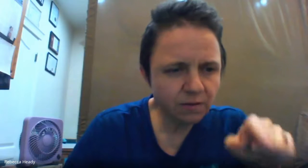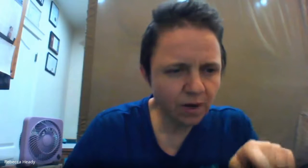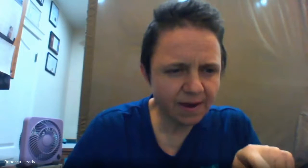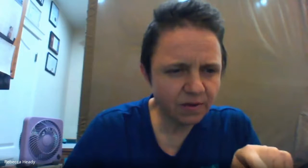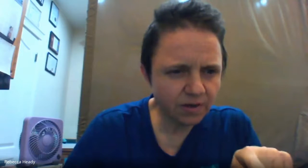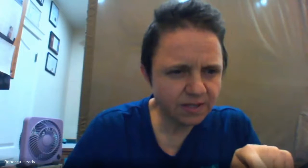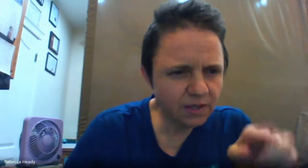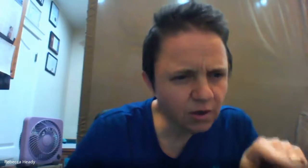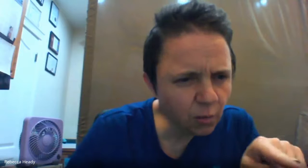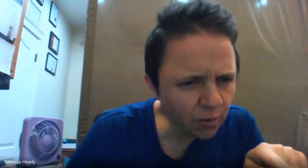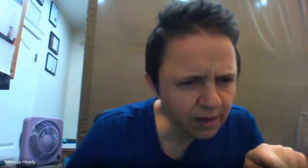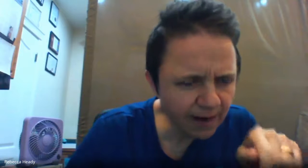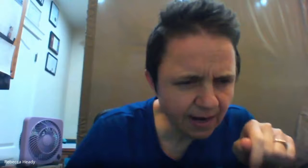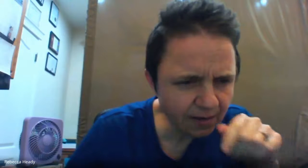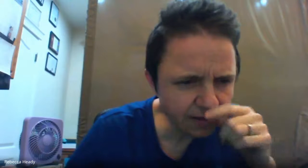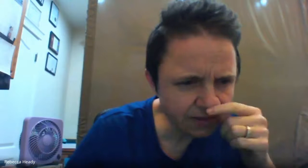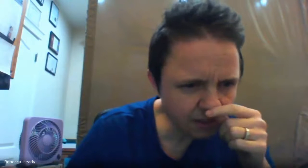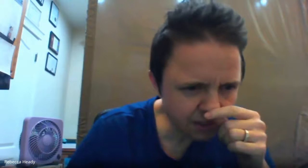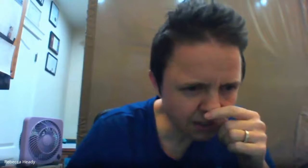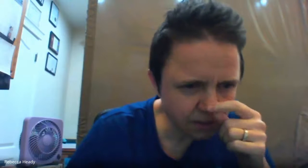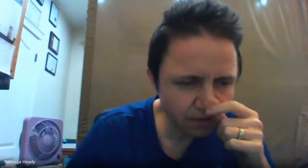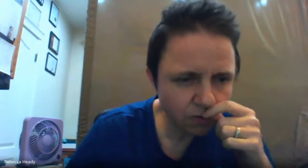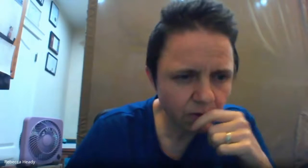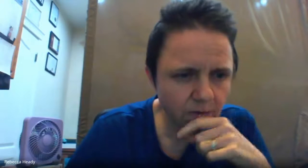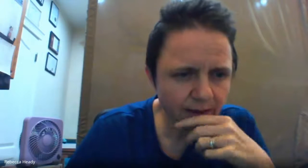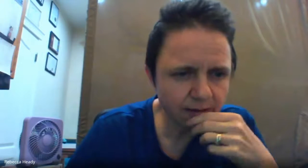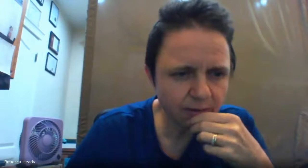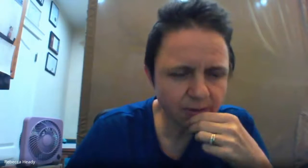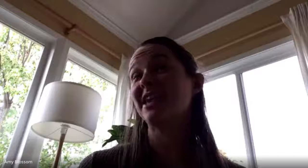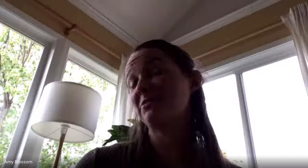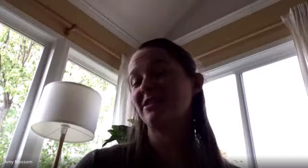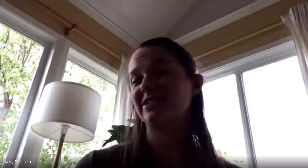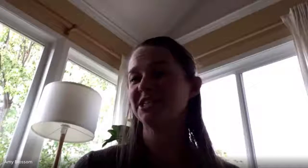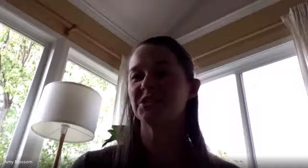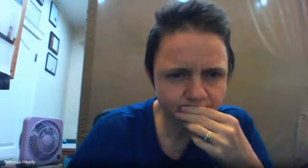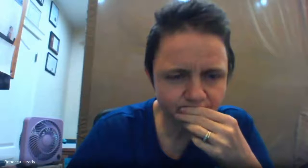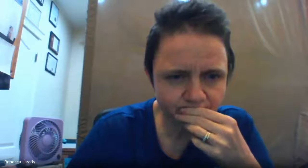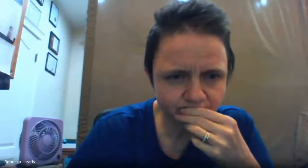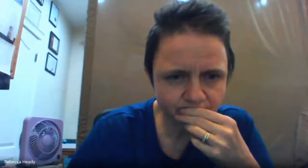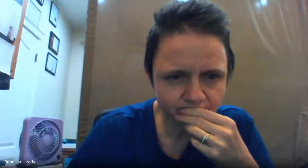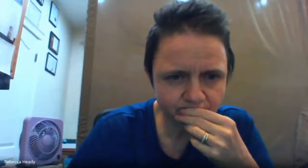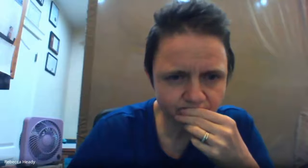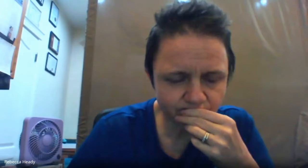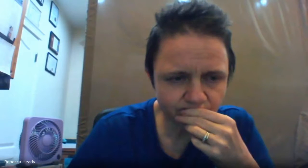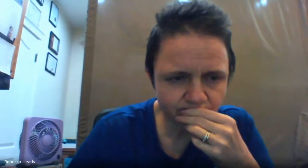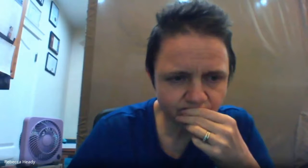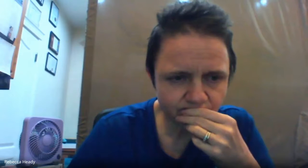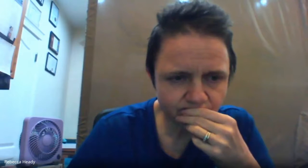What about yours? Your little boy, right? Ellie, you said your son? Yeah, we aren't really sure, why he's deaf. We don't have anyone else in